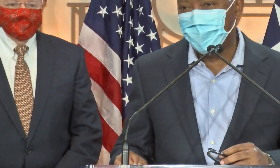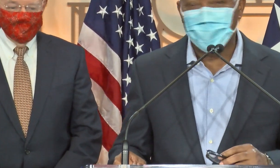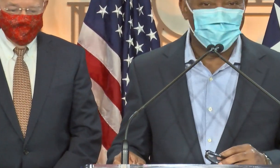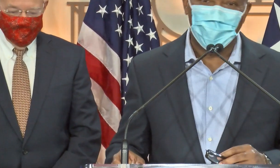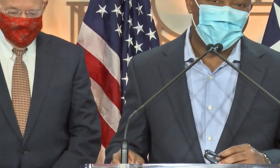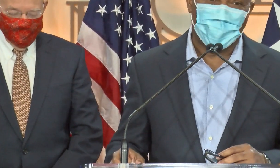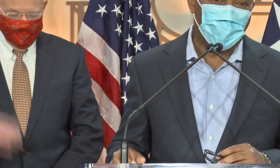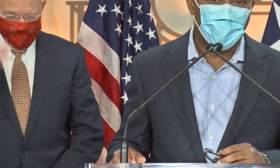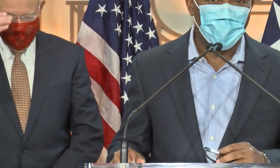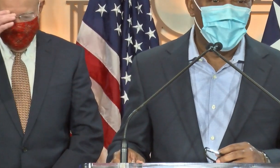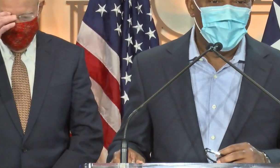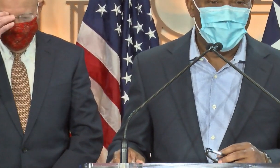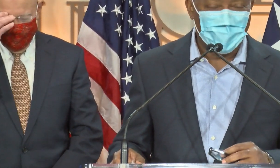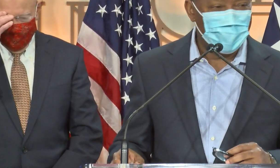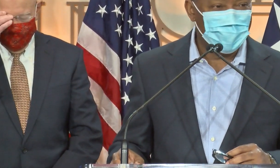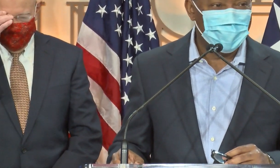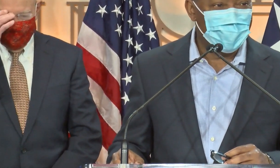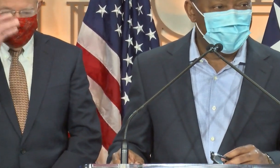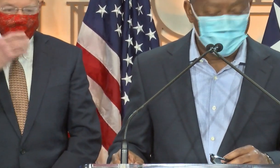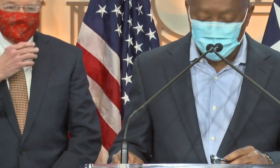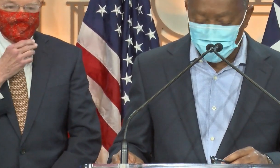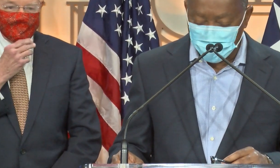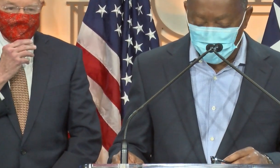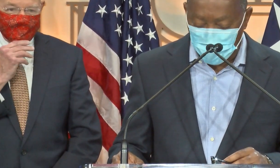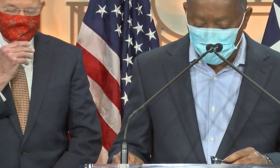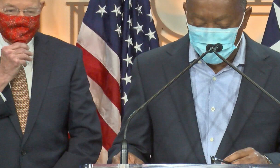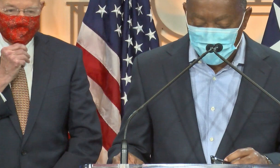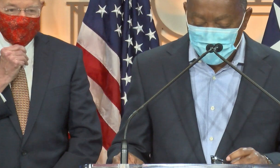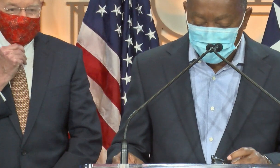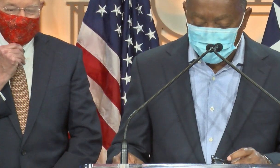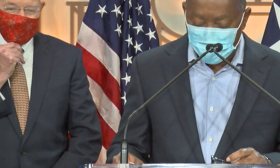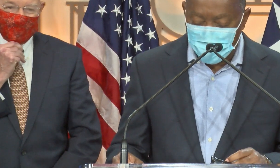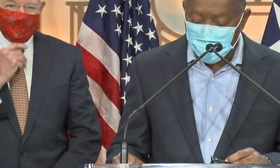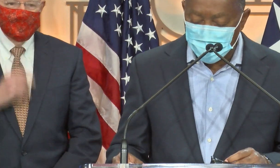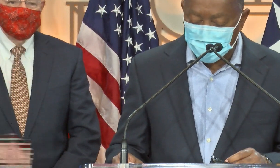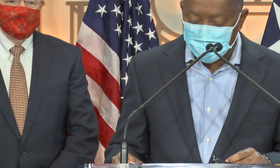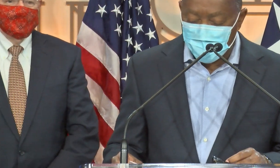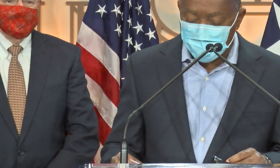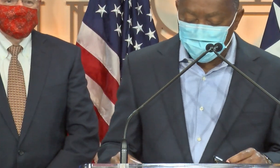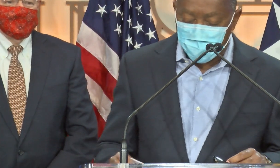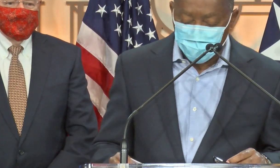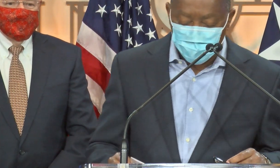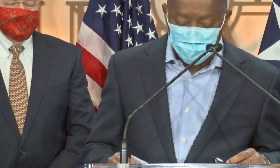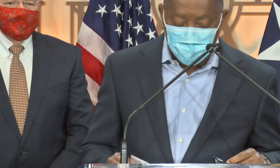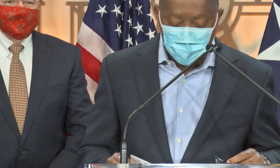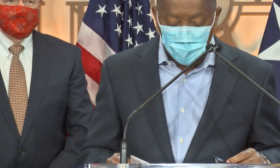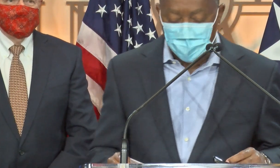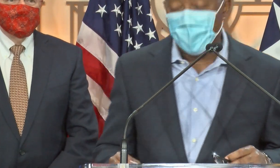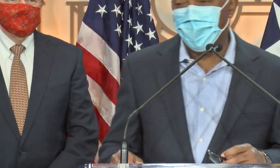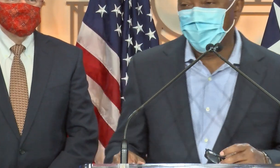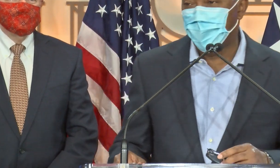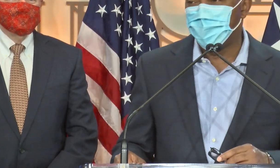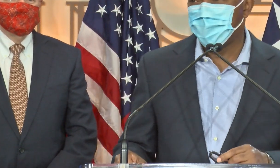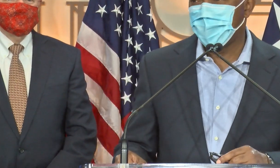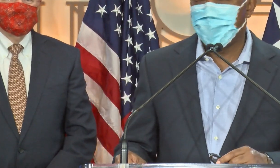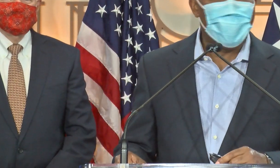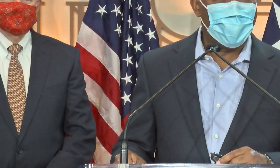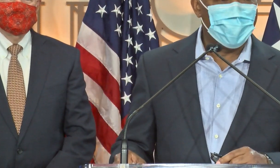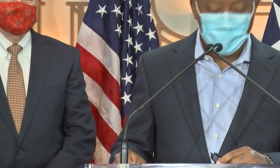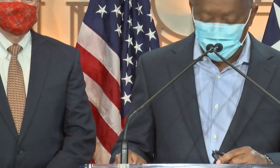and be thankful. That doesn't change at all. And today I have an exciting announcement about our